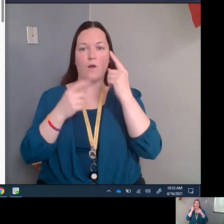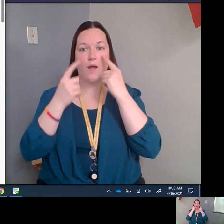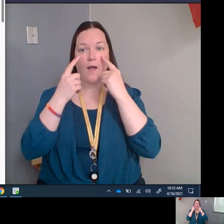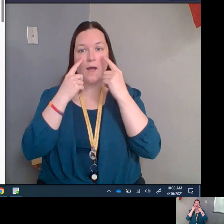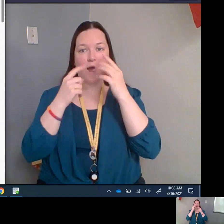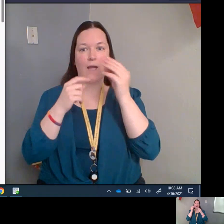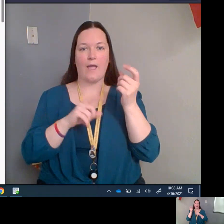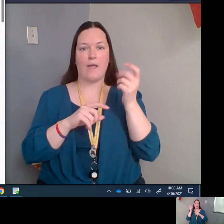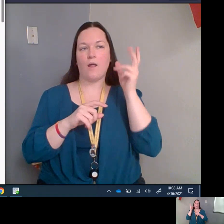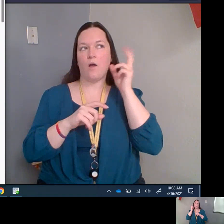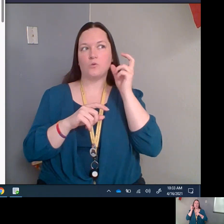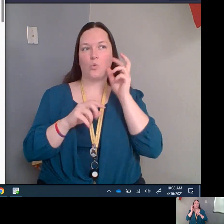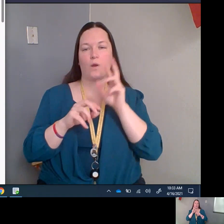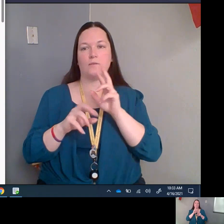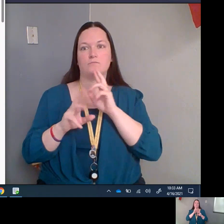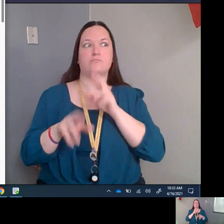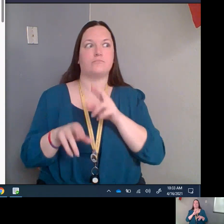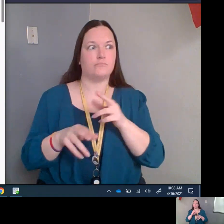auditory reflexes.